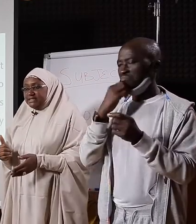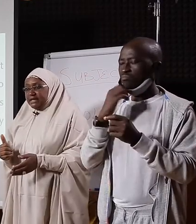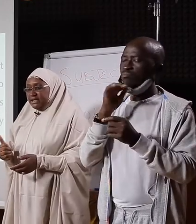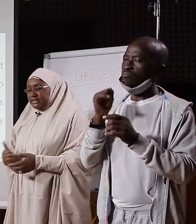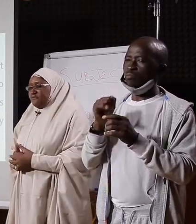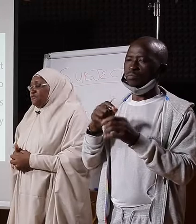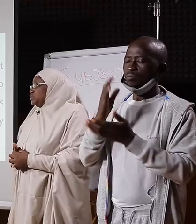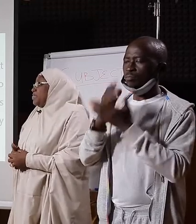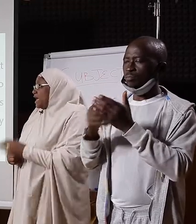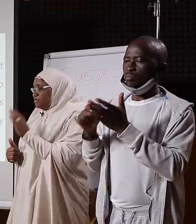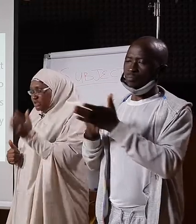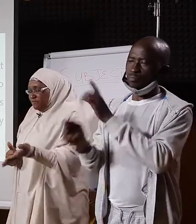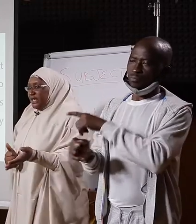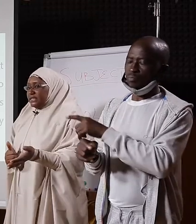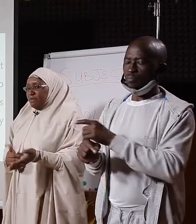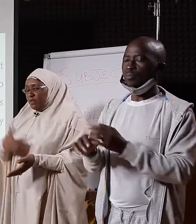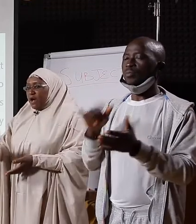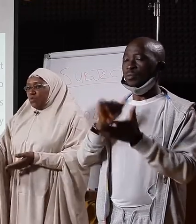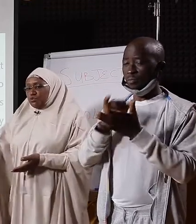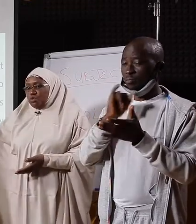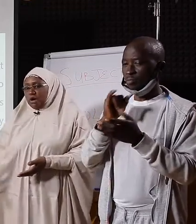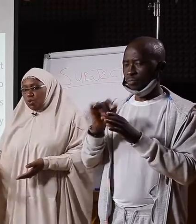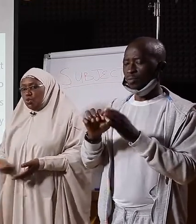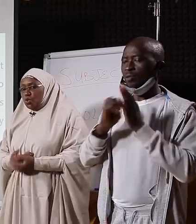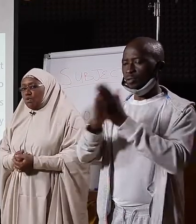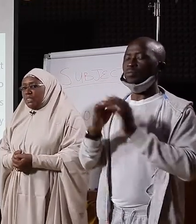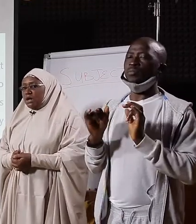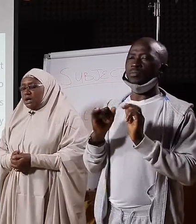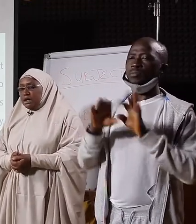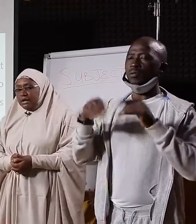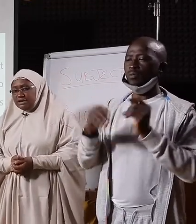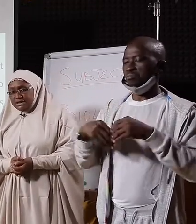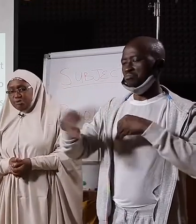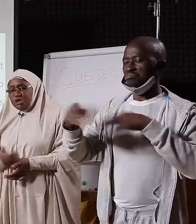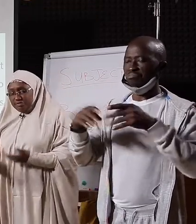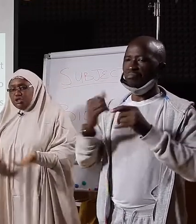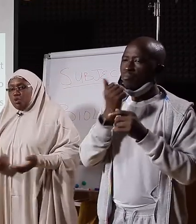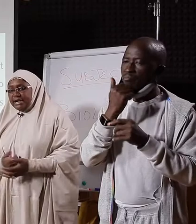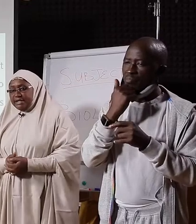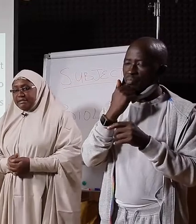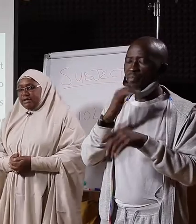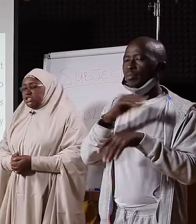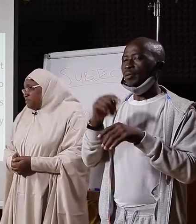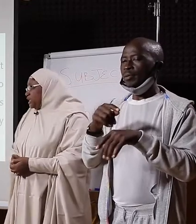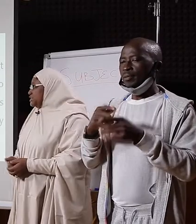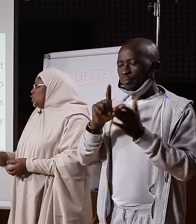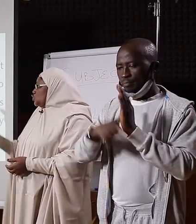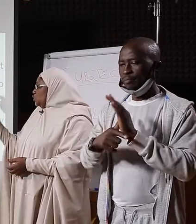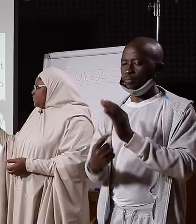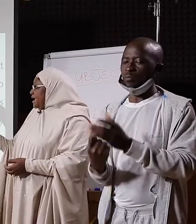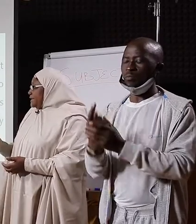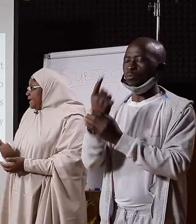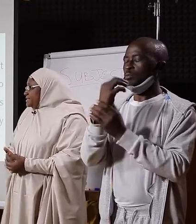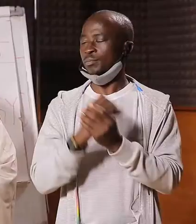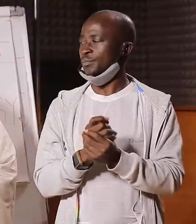dry indehiscent fruit. I'm just giving an example of how we throw mango seed but eventually germinate.